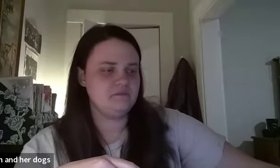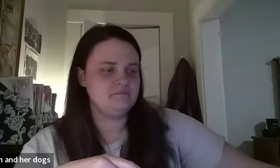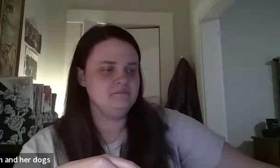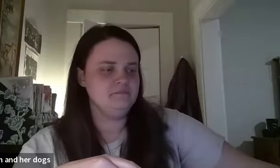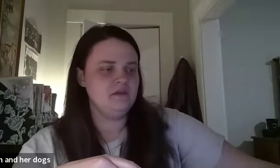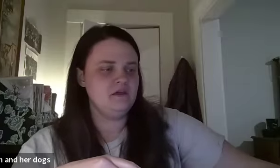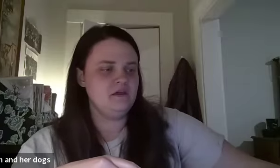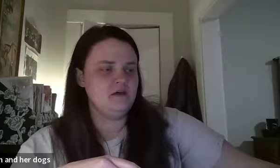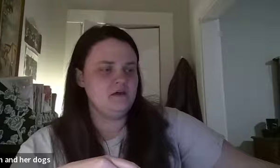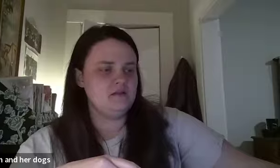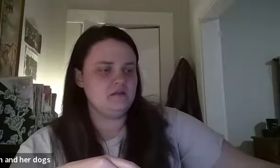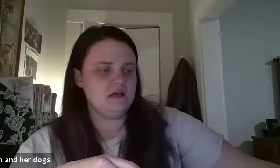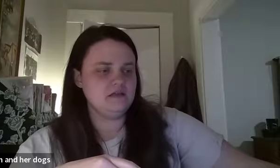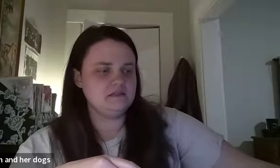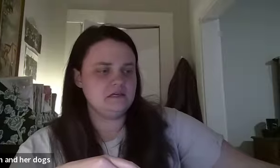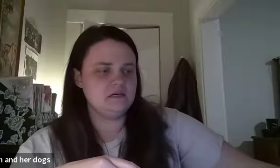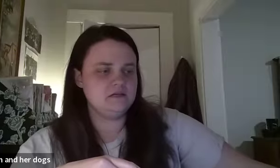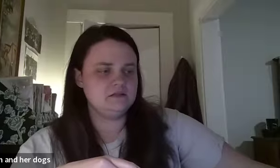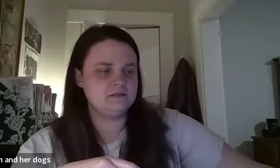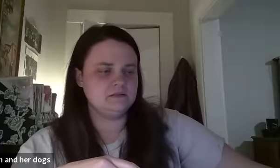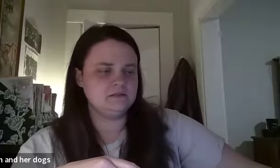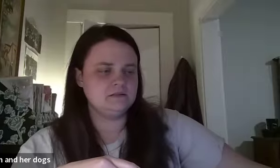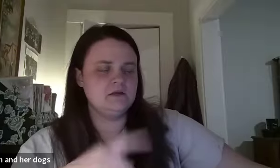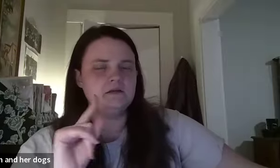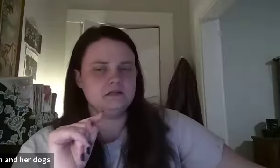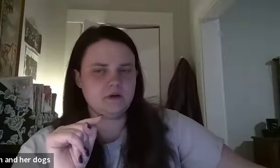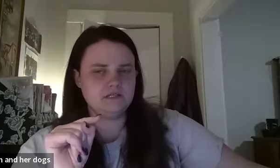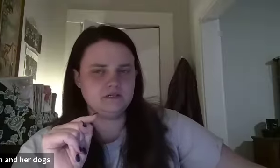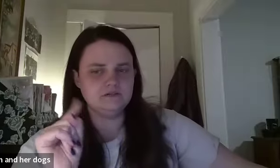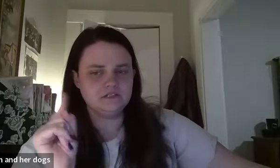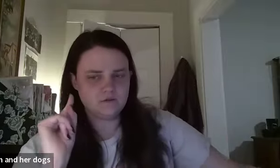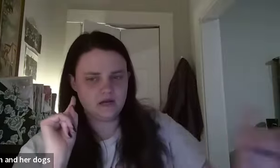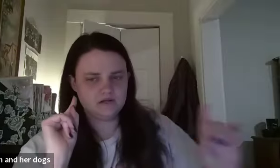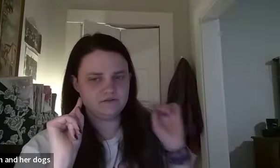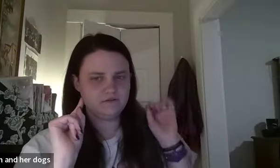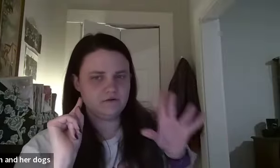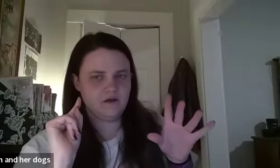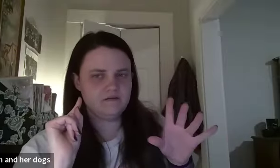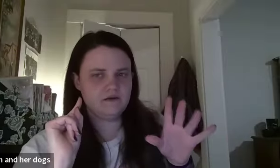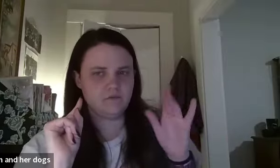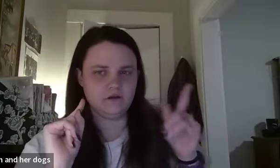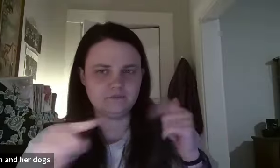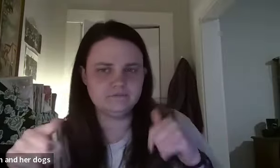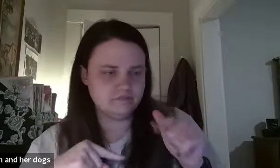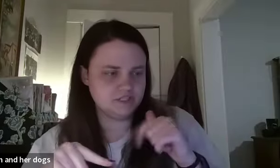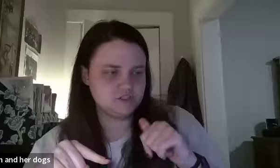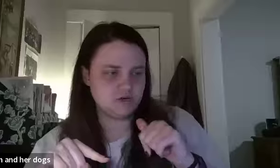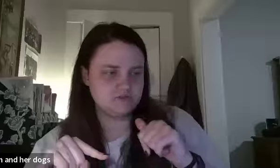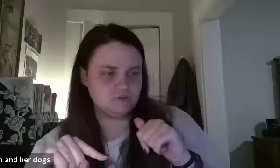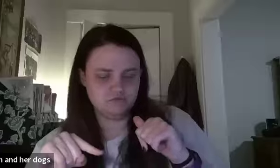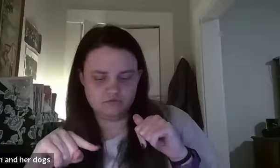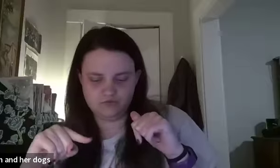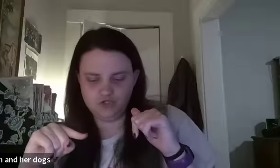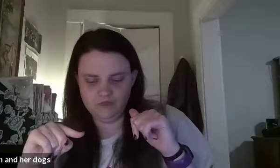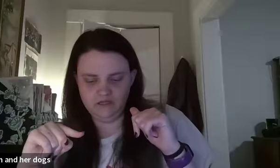Okay, let's let's pause here. Let's go back because we've thrown a lot and I want to make sure I don't throw too